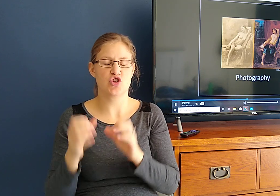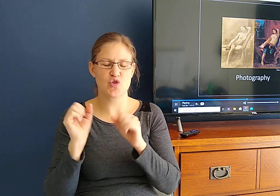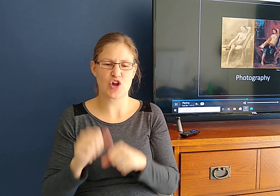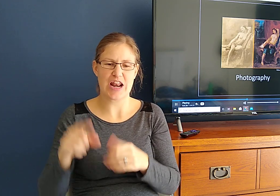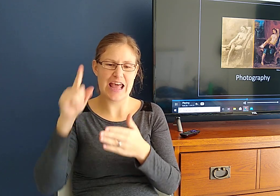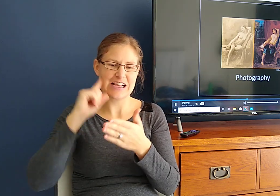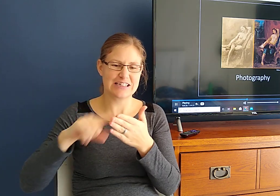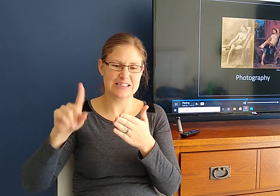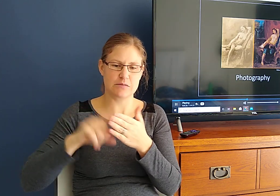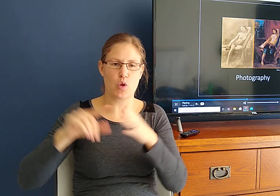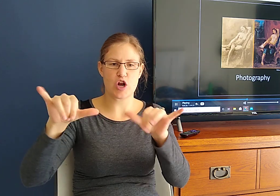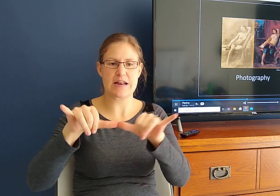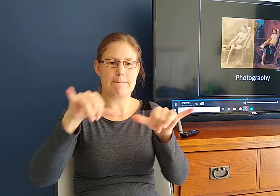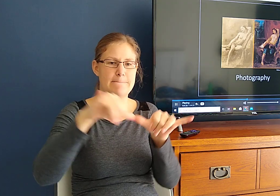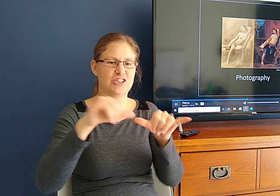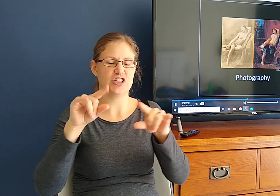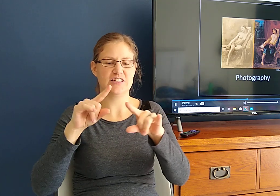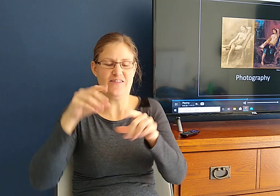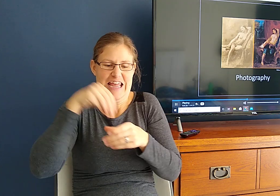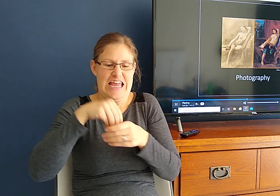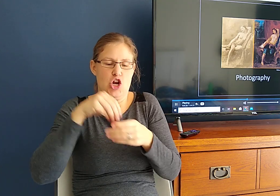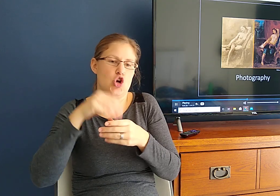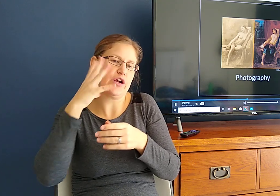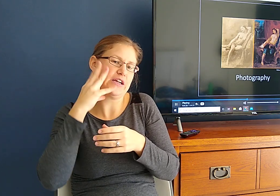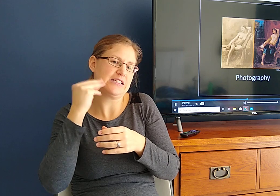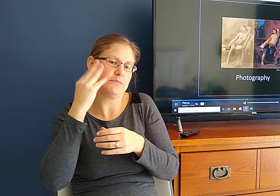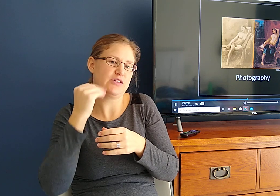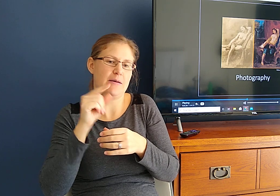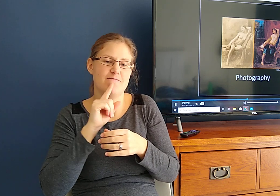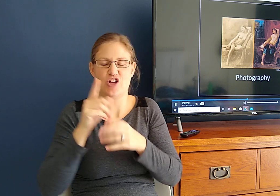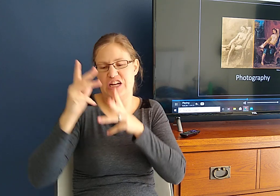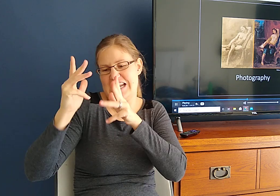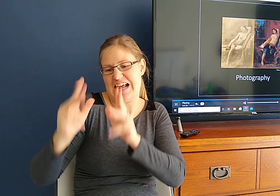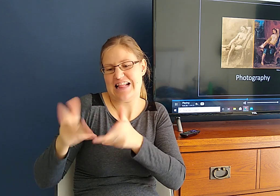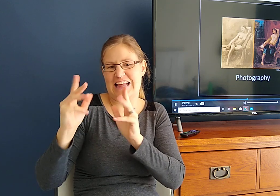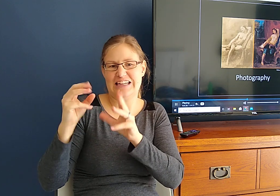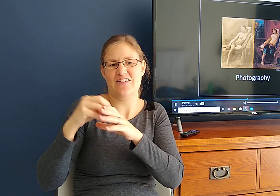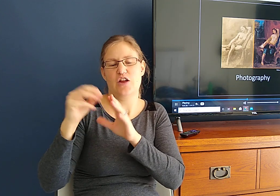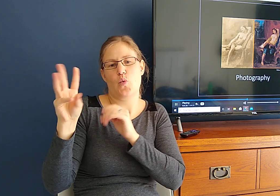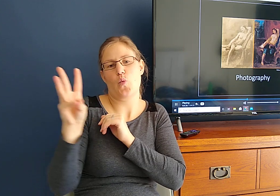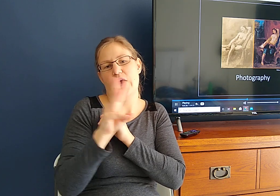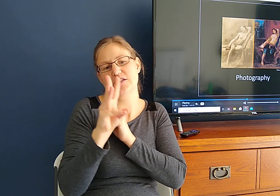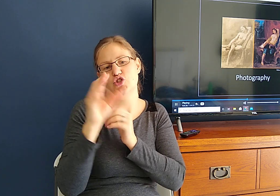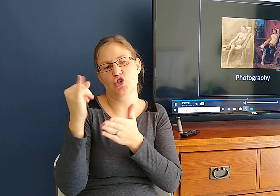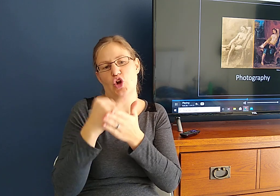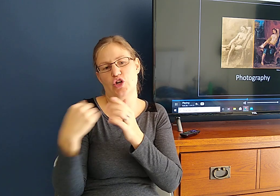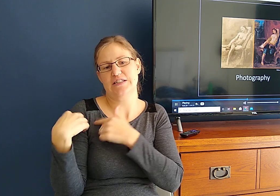inner experience that had been largely neglected in Western arts since the Renaissance.